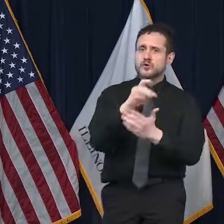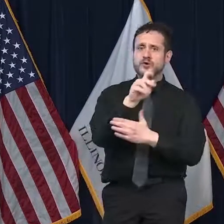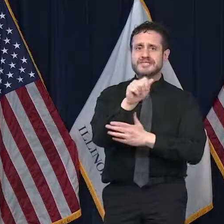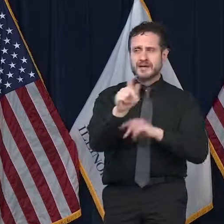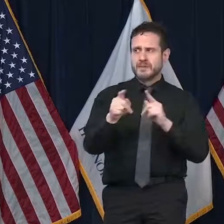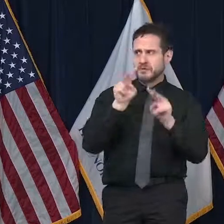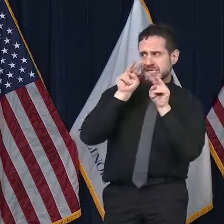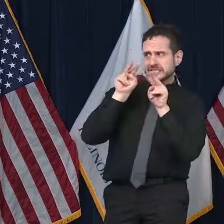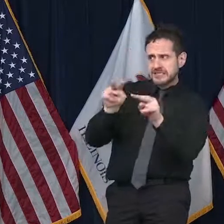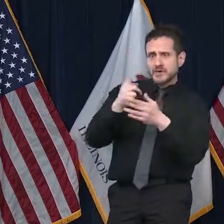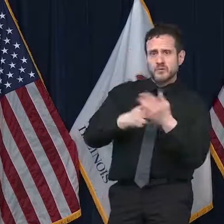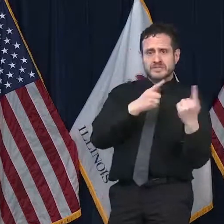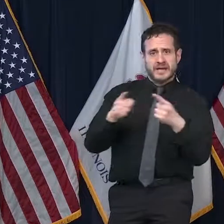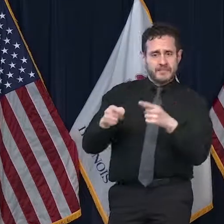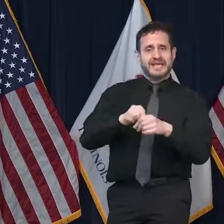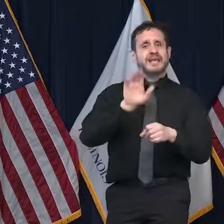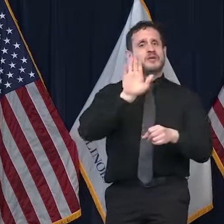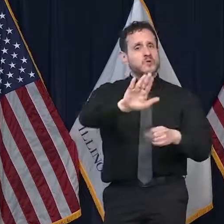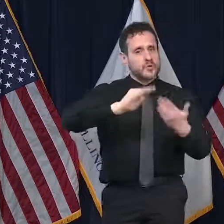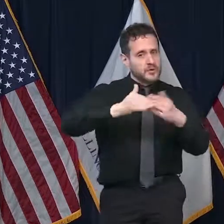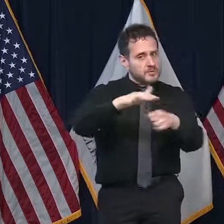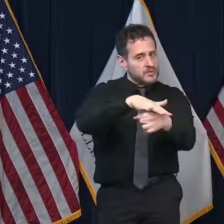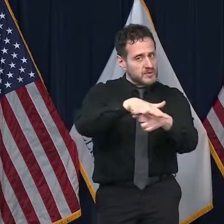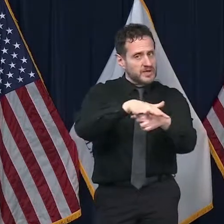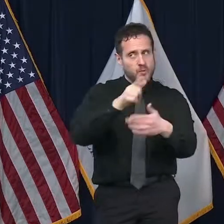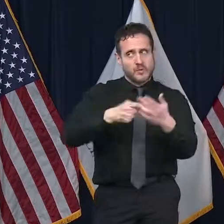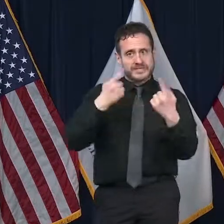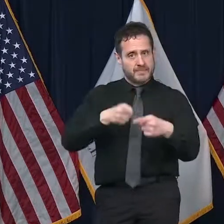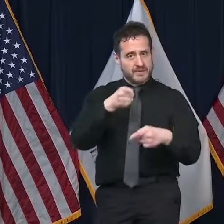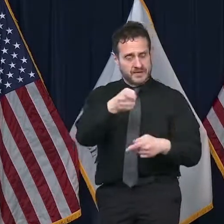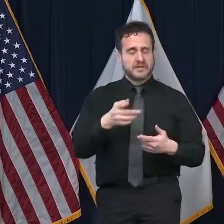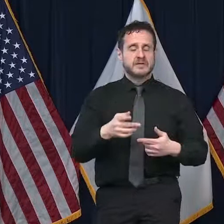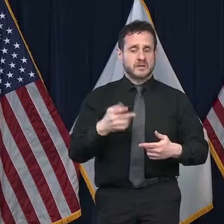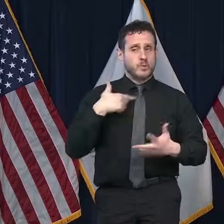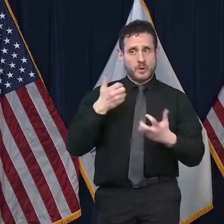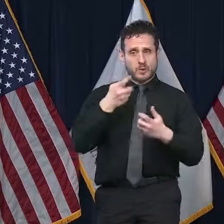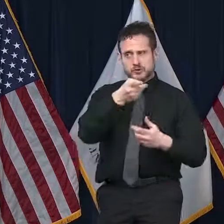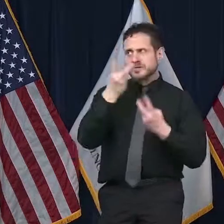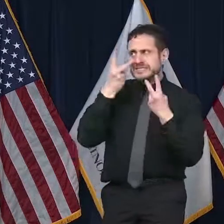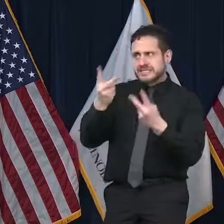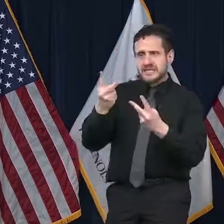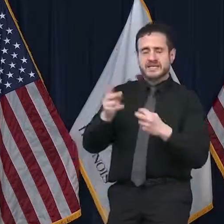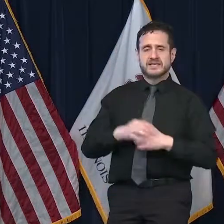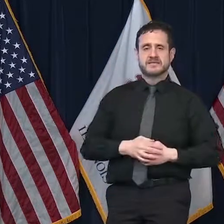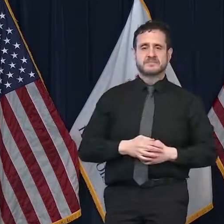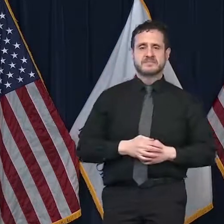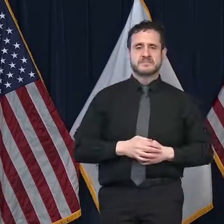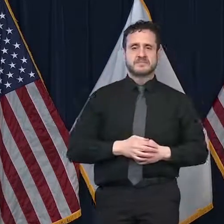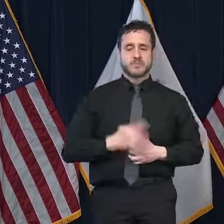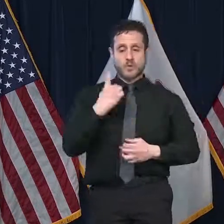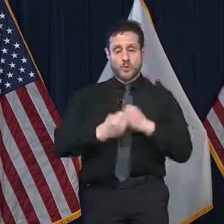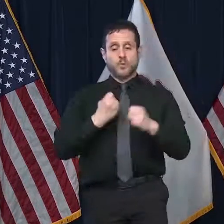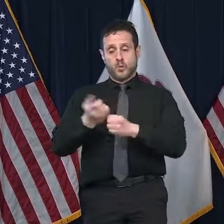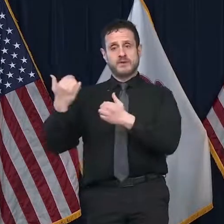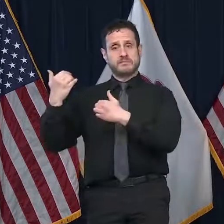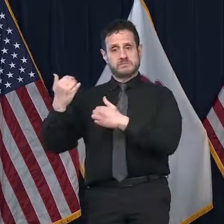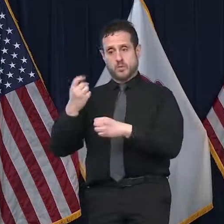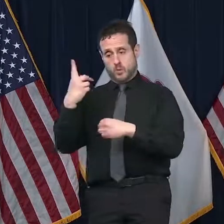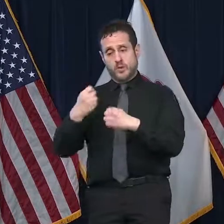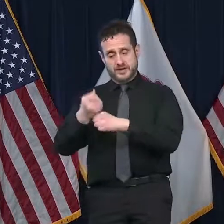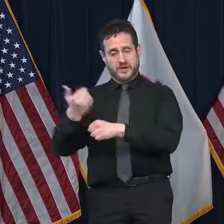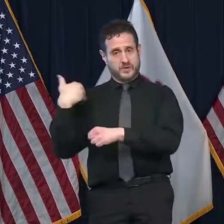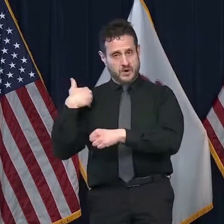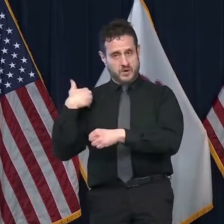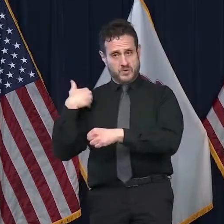quickly as possible in their respective communities. Our response to this pandemic has evolved from a year ago, and it'll continue to